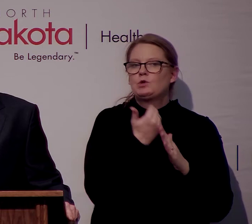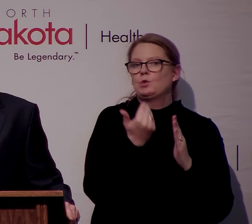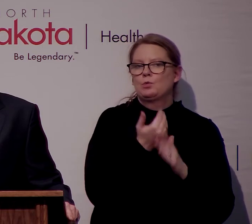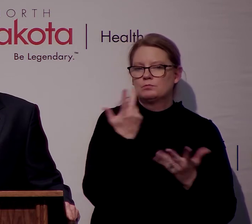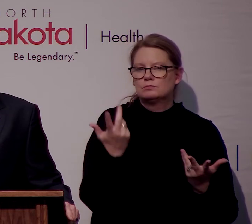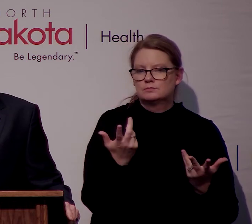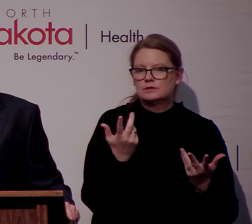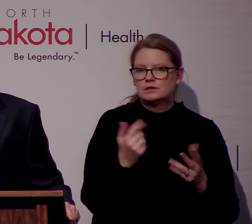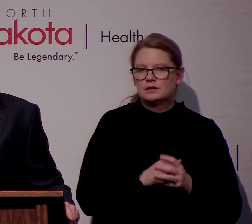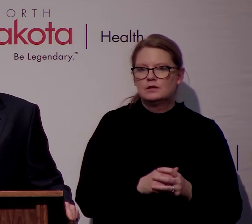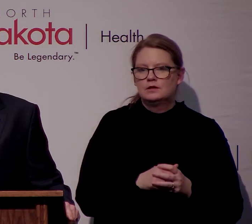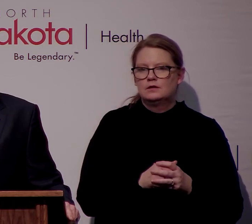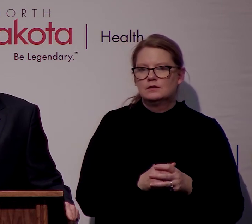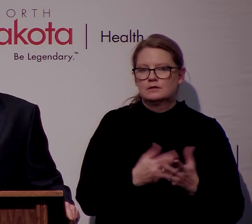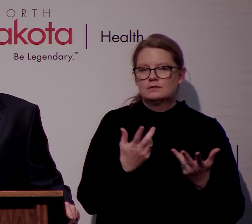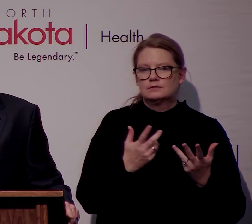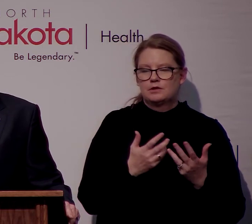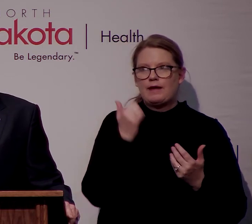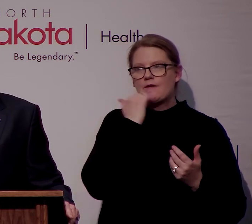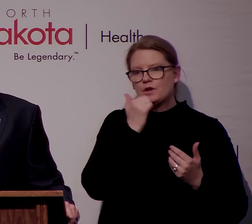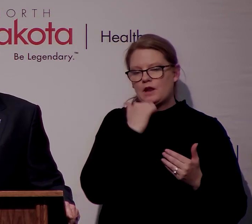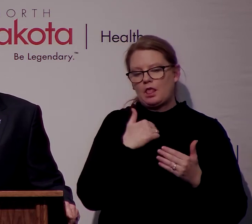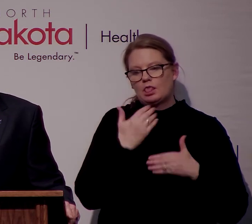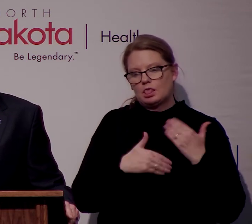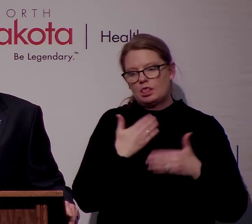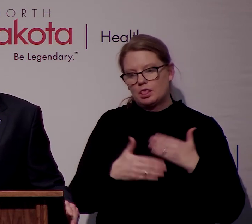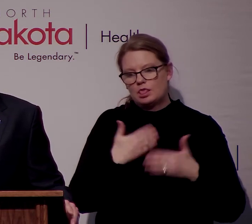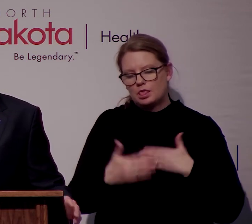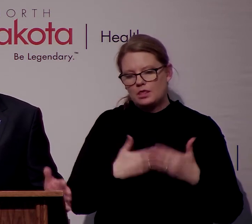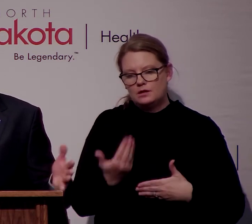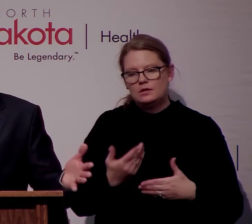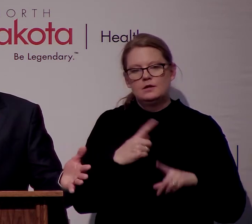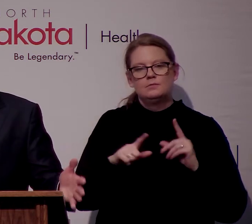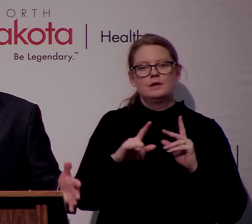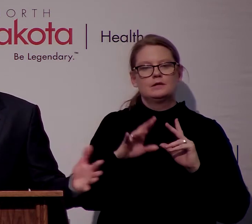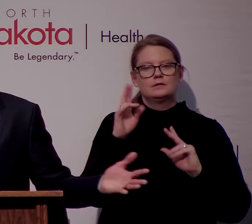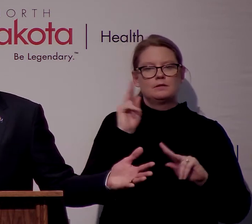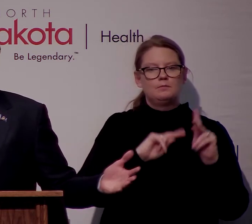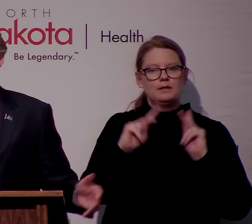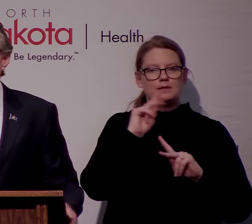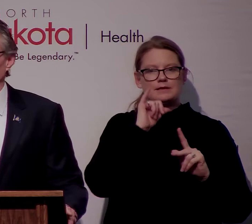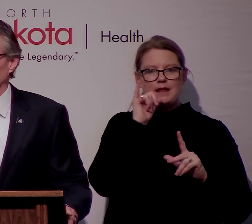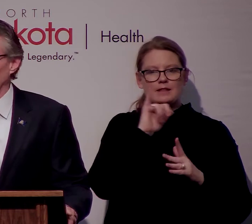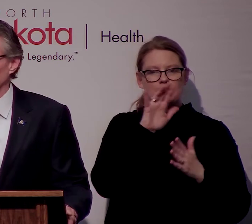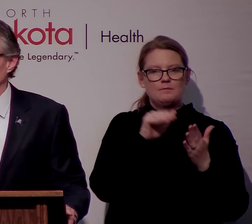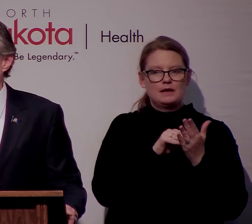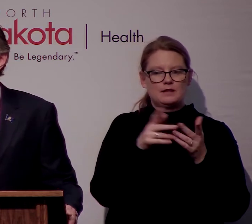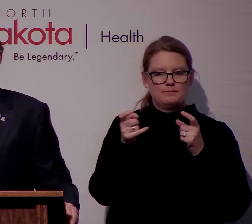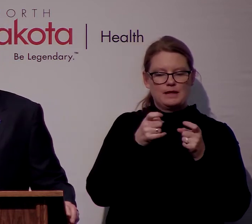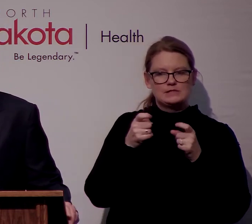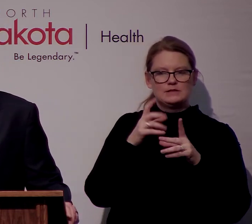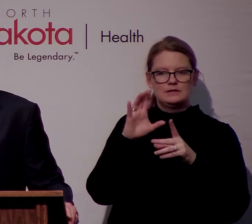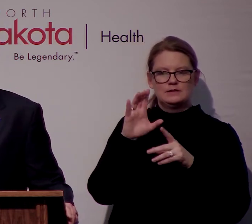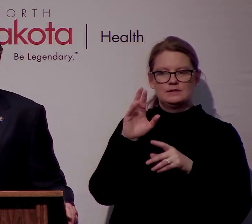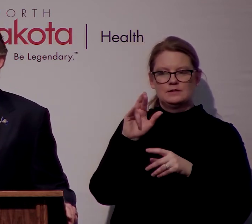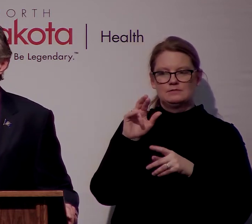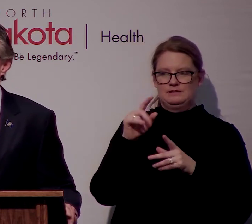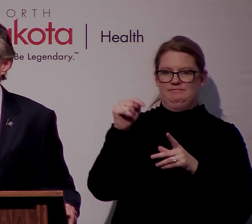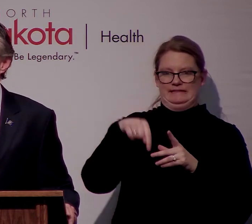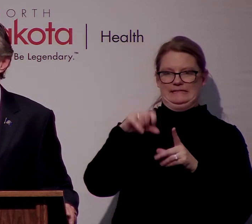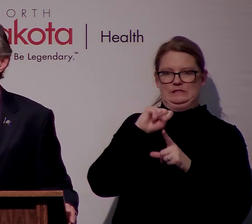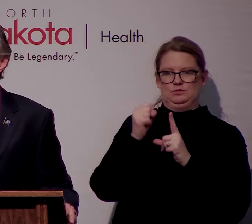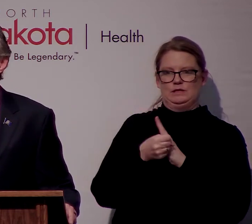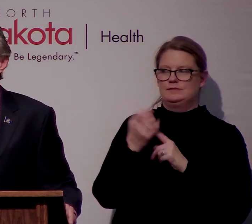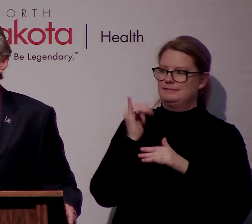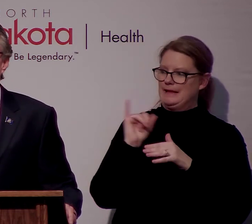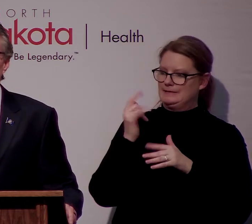just day to day have been charging through goes out of our lives. And for those people that aren't in the middle of managing this crisis, like some of us